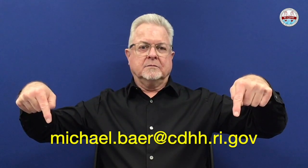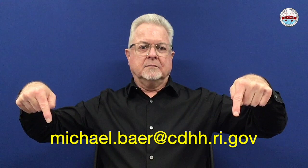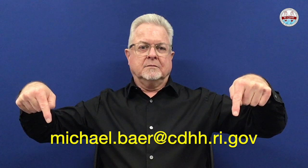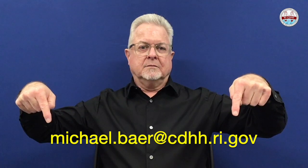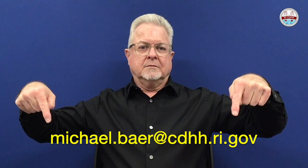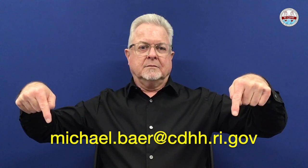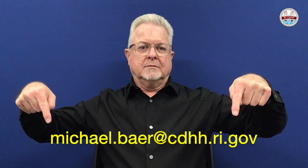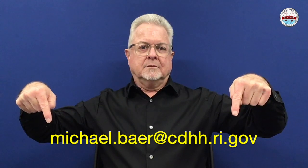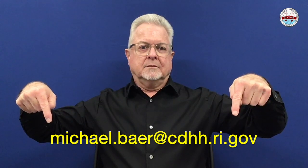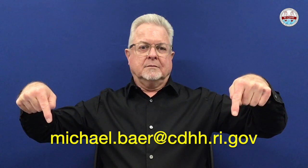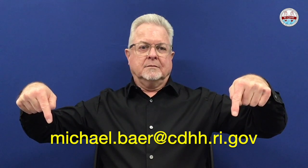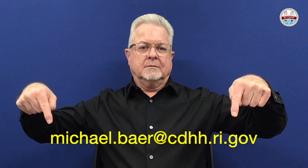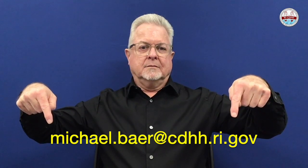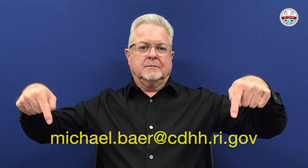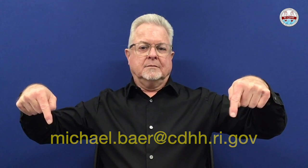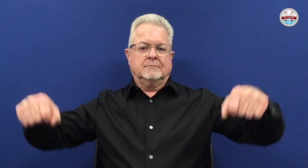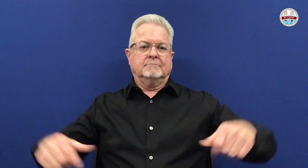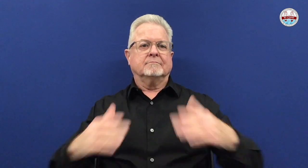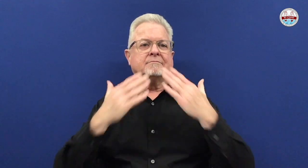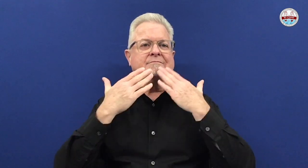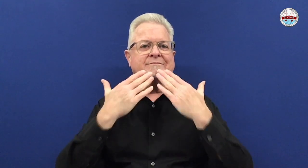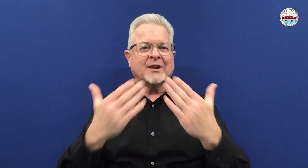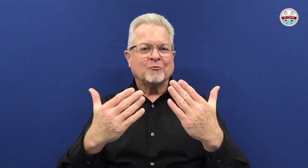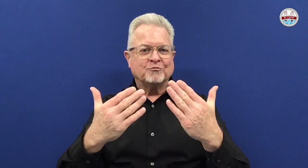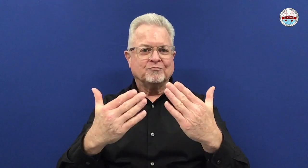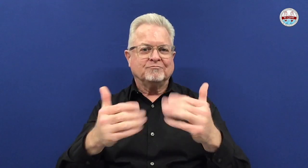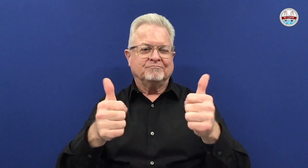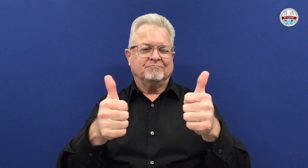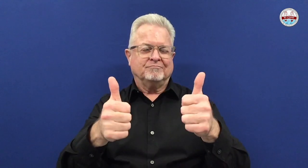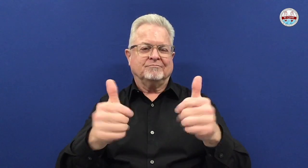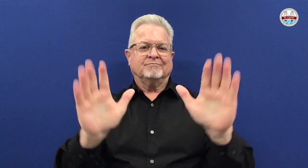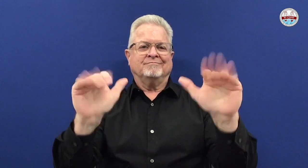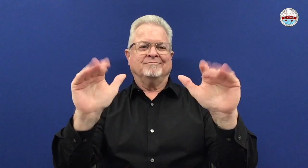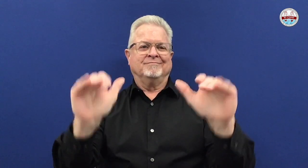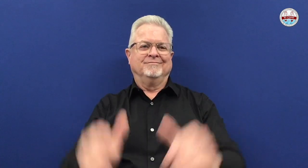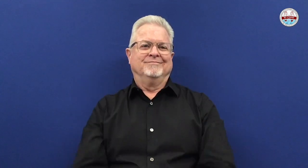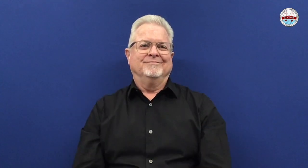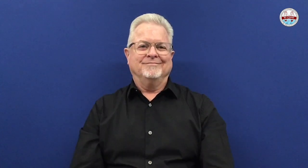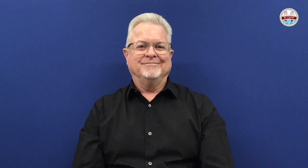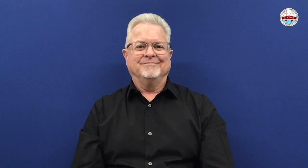on the screen. Thank you. Have a great day. Bye.